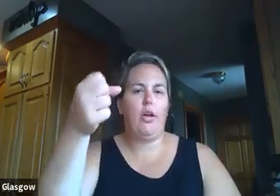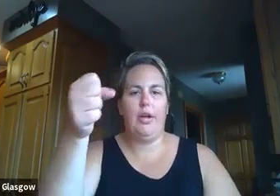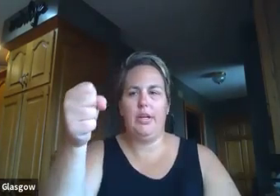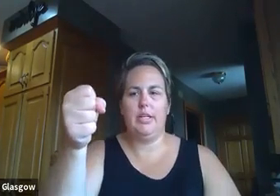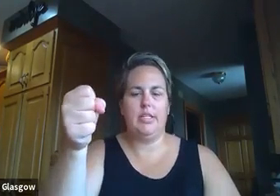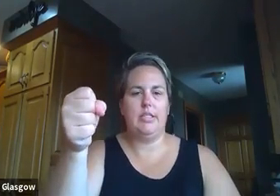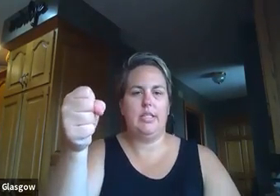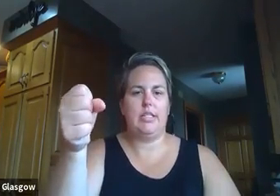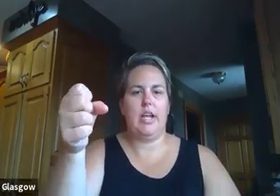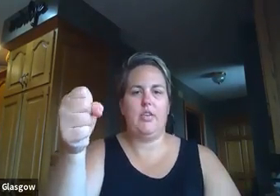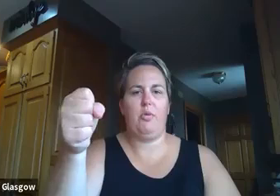Milk is another one.